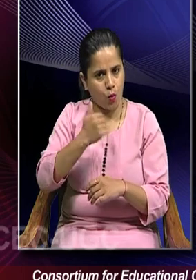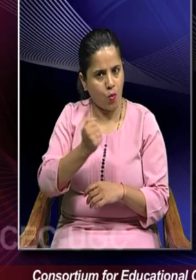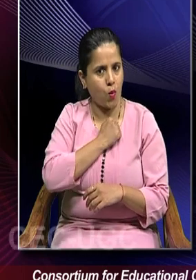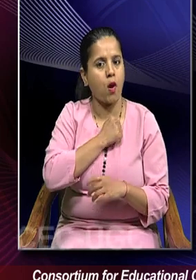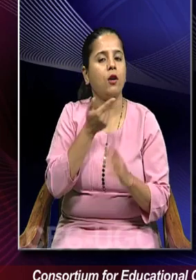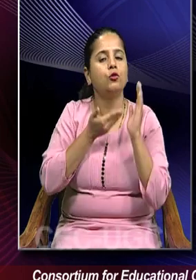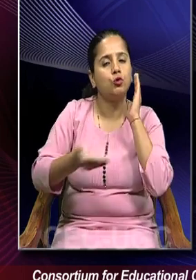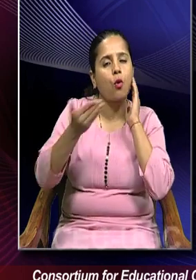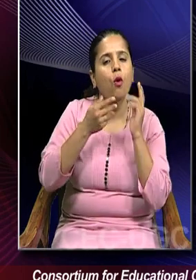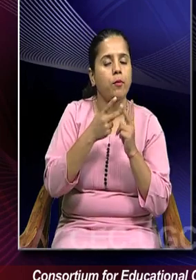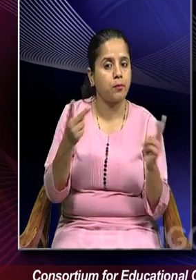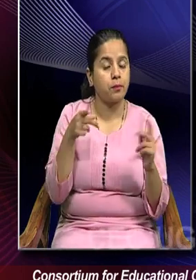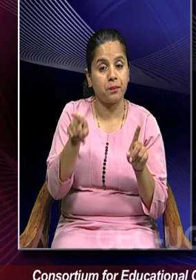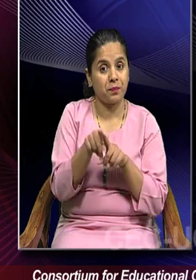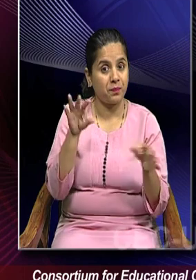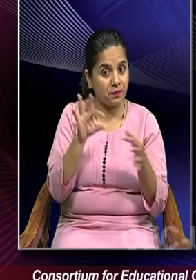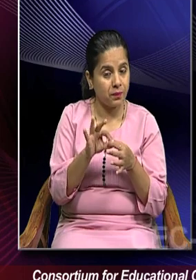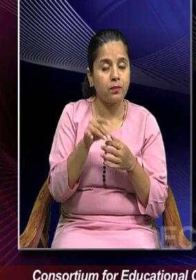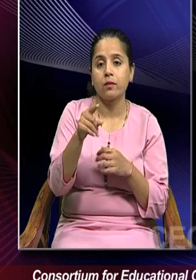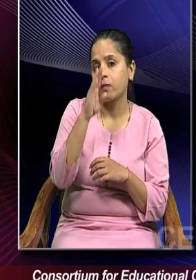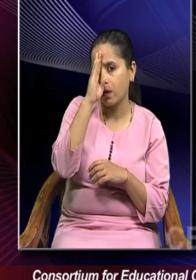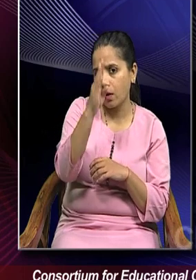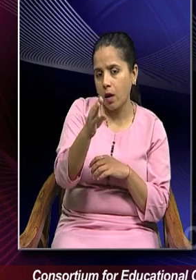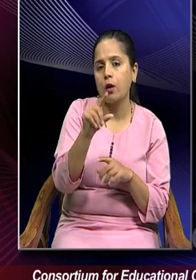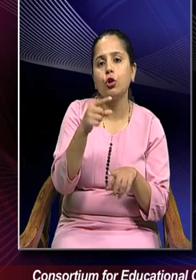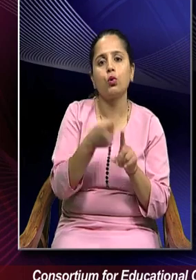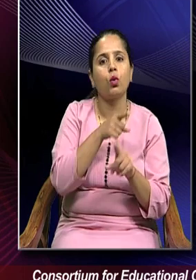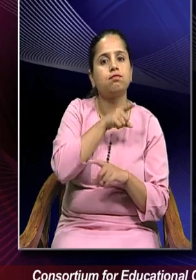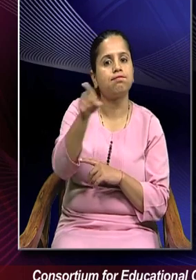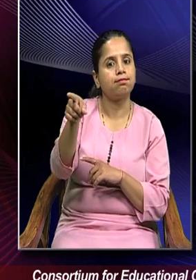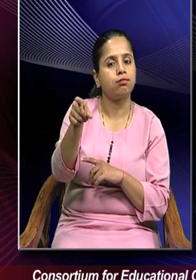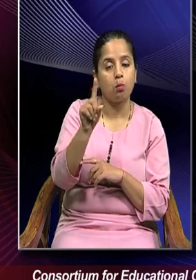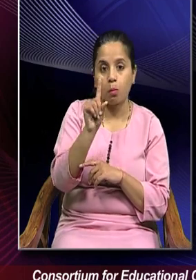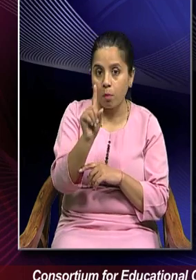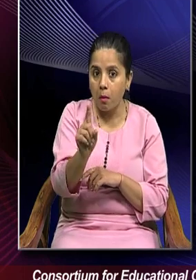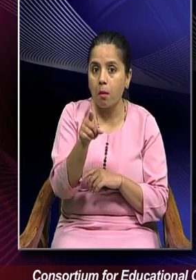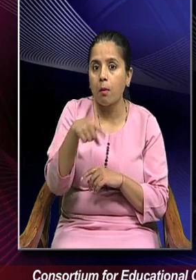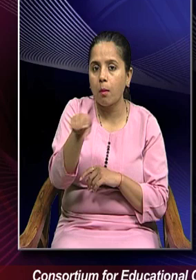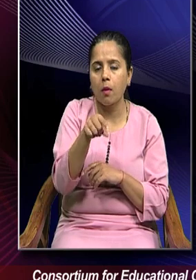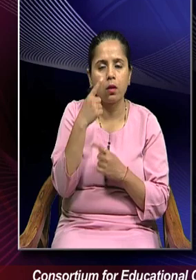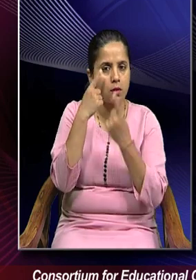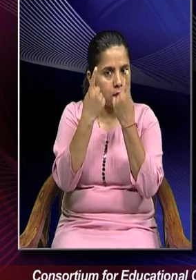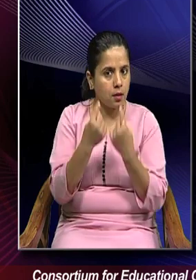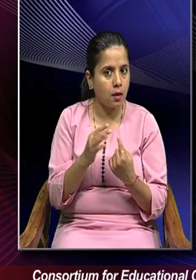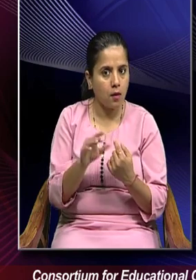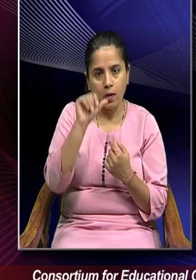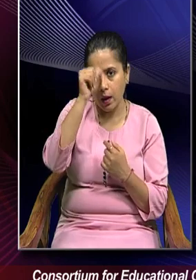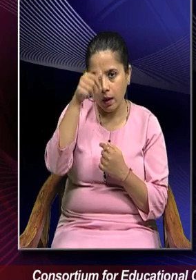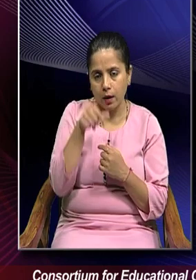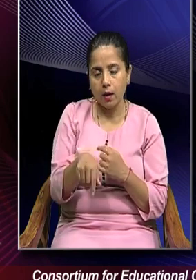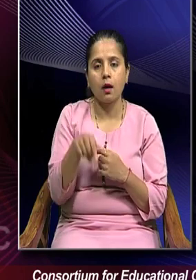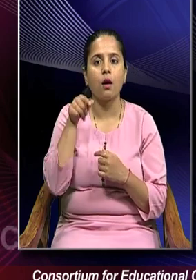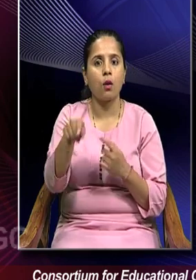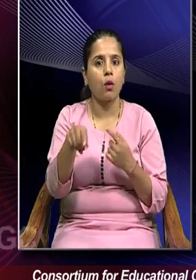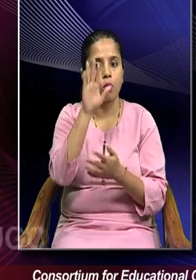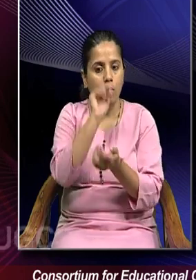And this kind of a reference was directly to the British, but when it was being examined by an Indian inspector, he